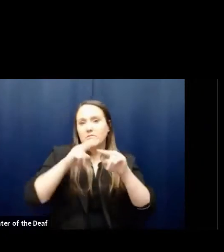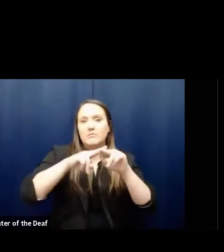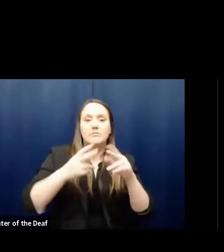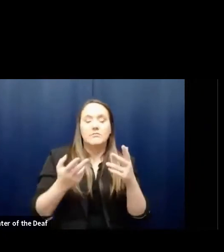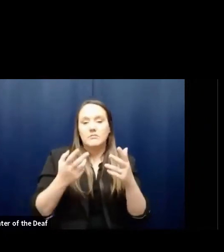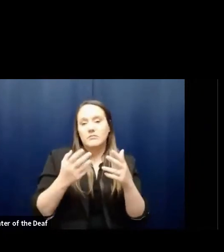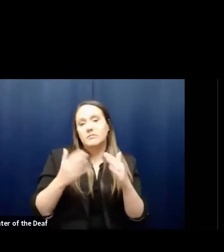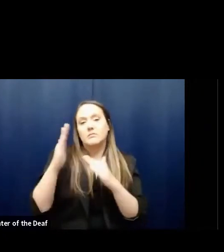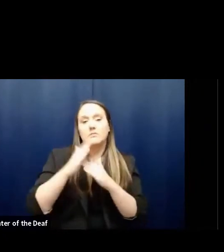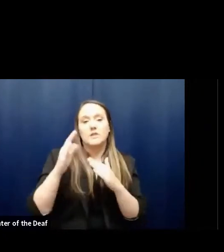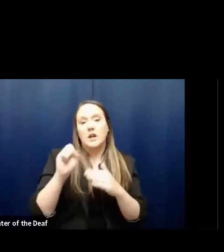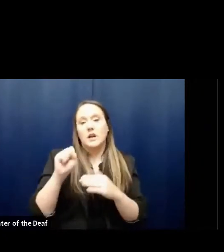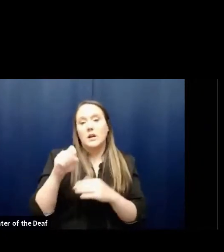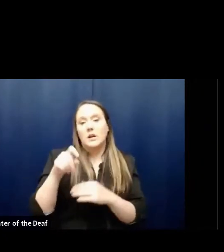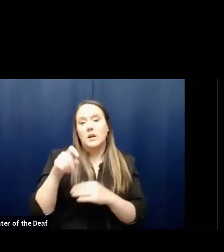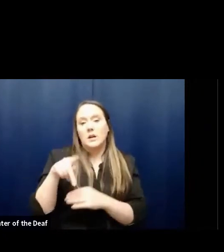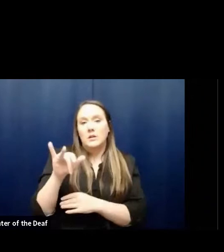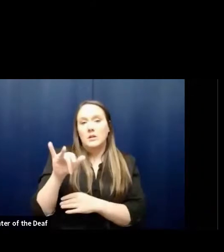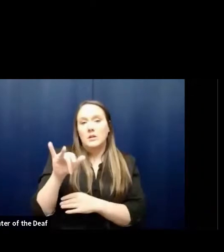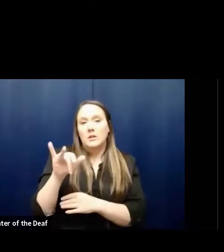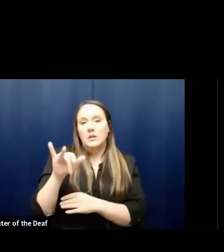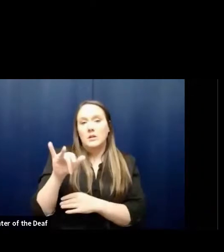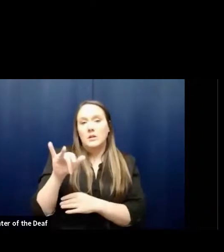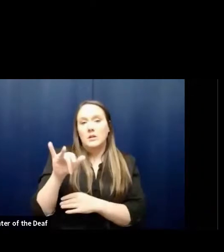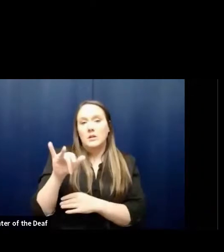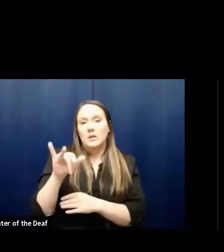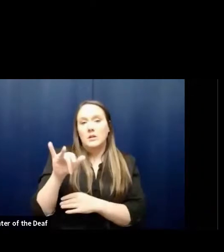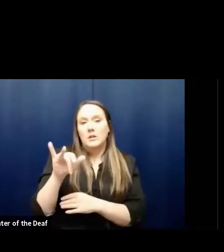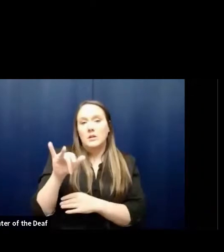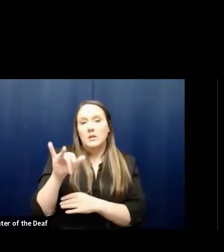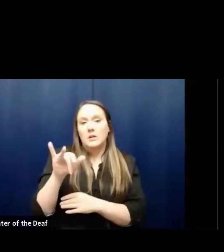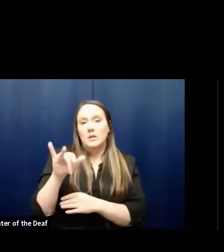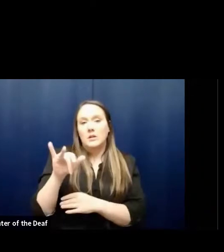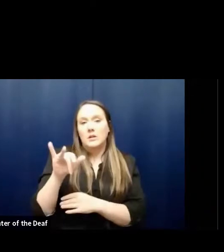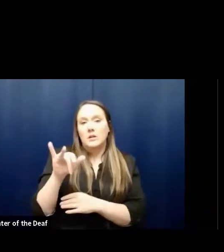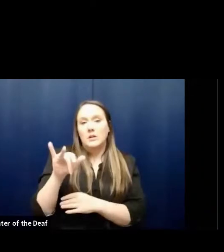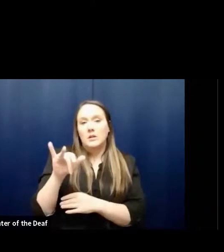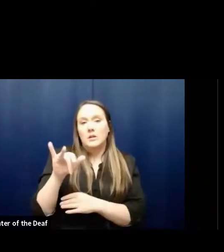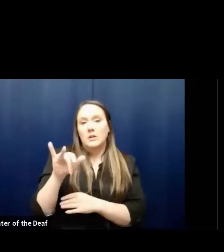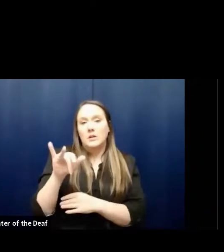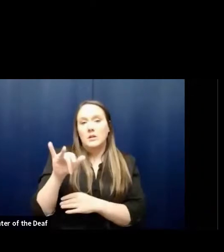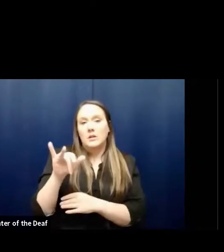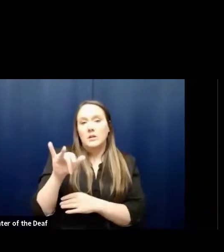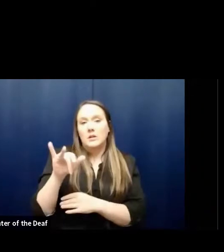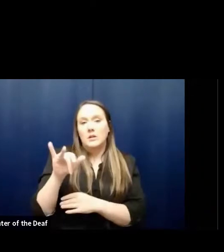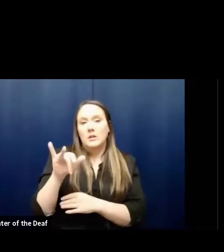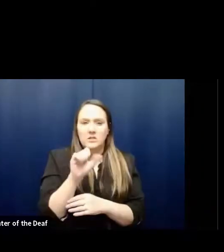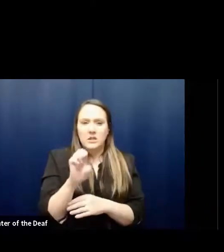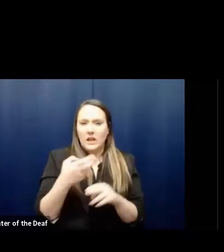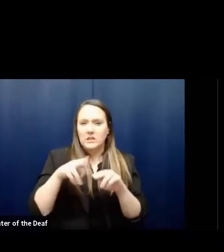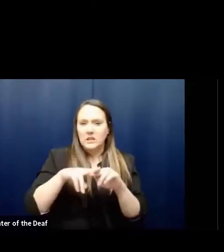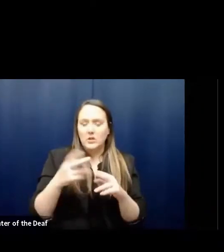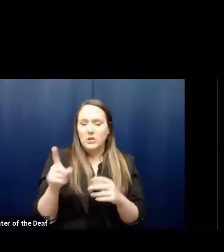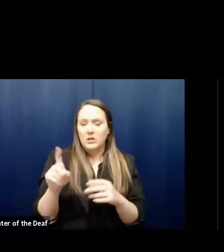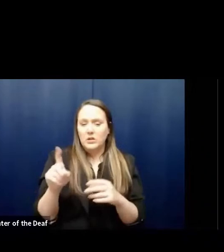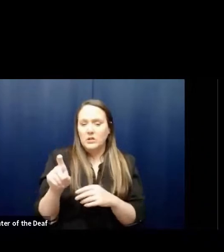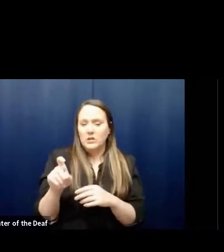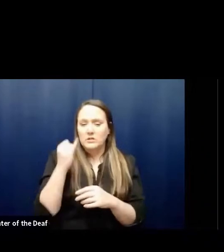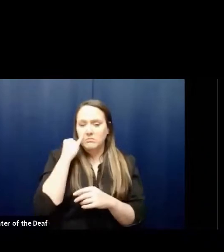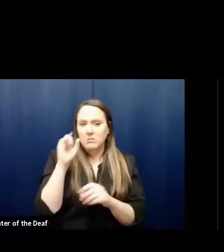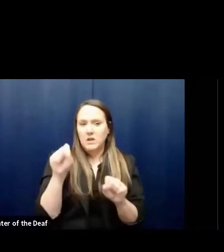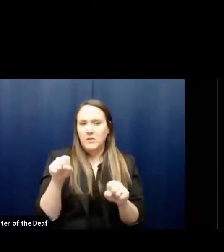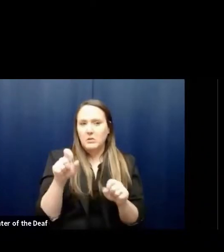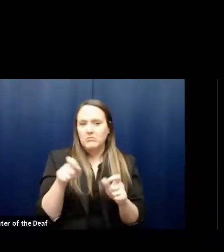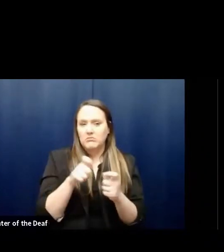not sure. I'm not sure. I mean, Megan, you mean hospitalization or just a case increase? If you can kind of specify what you were